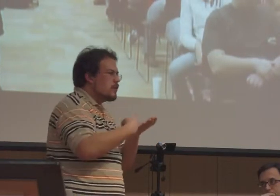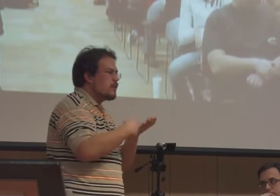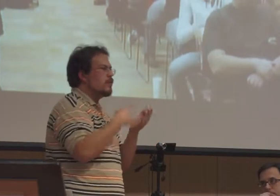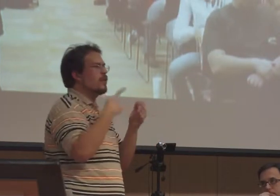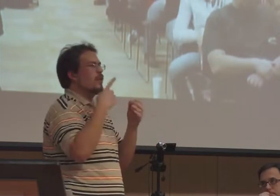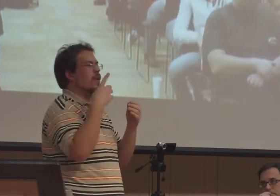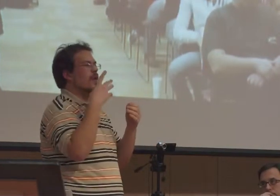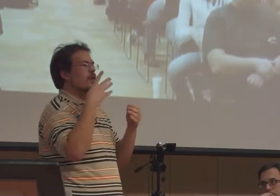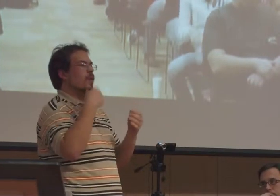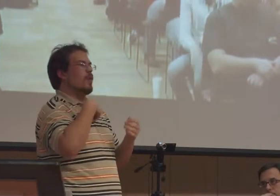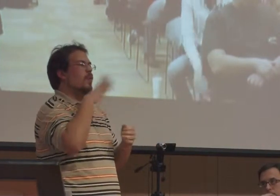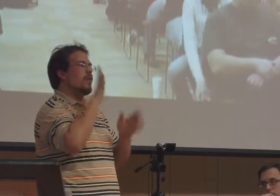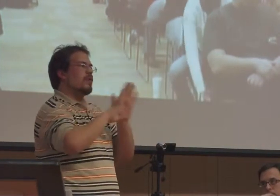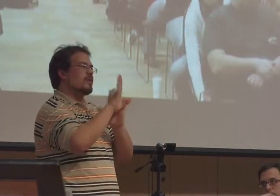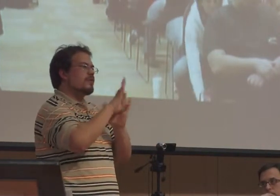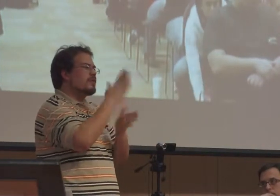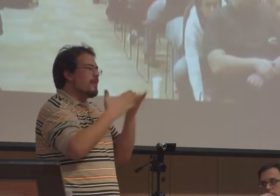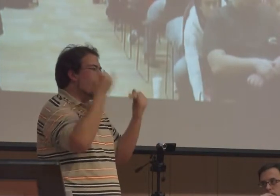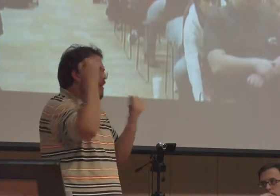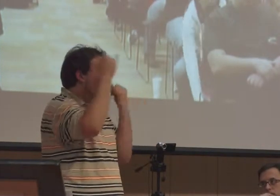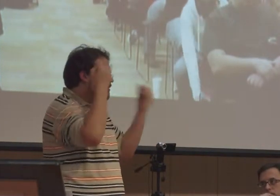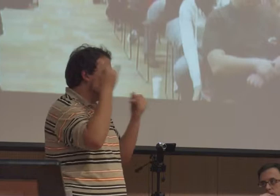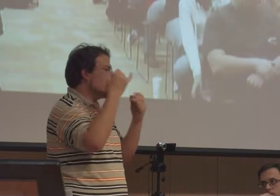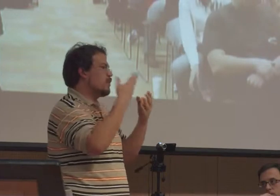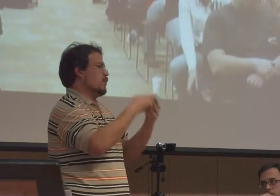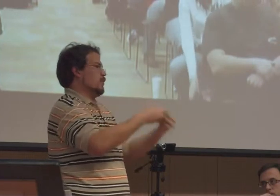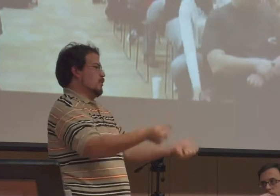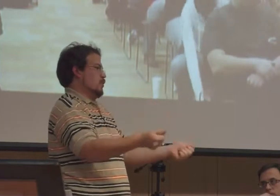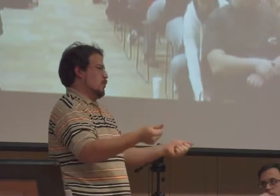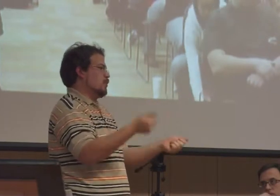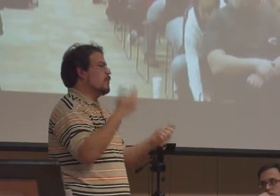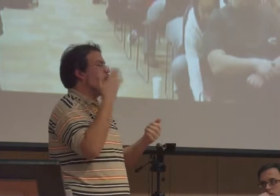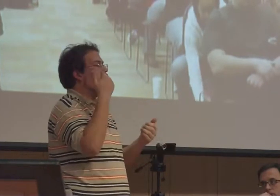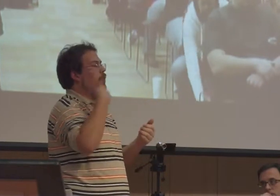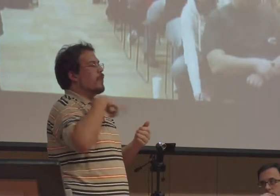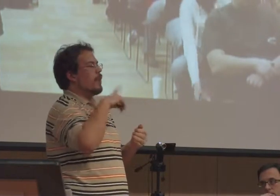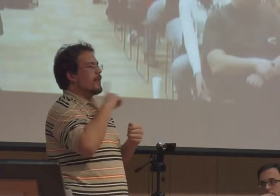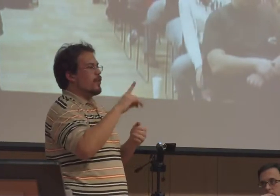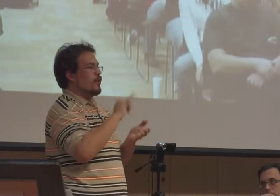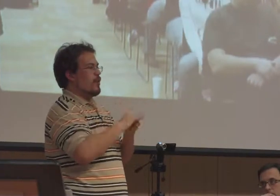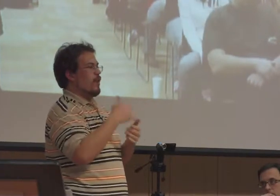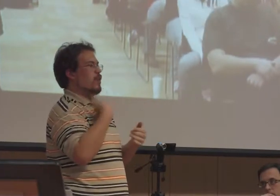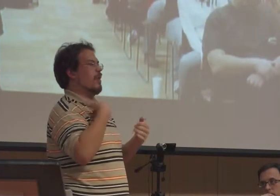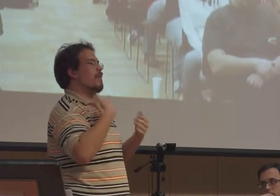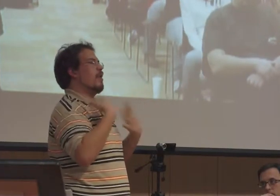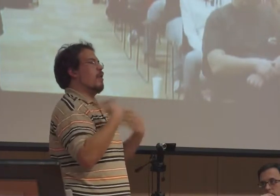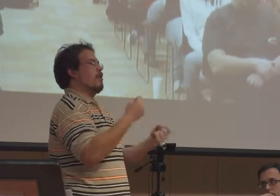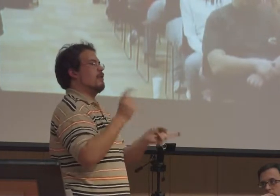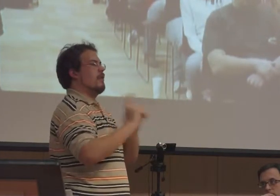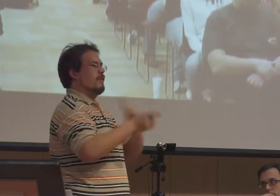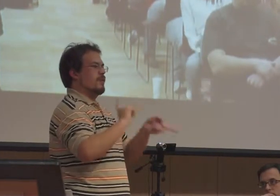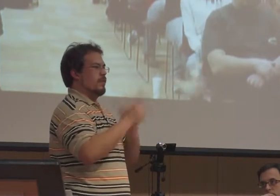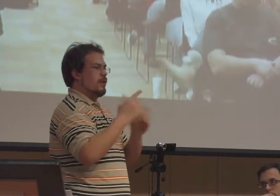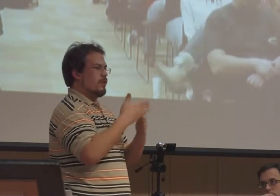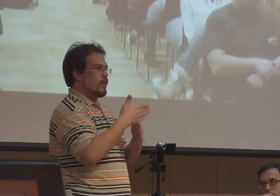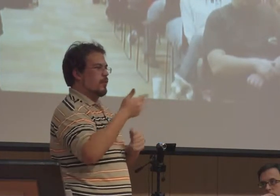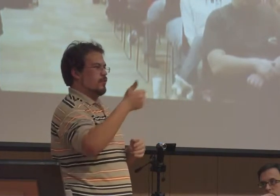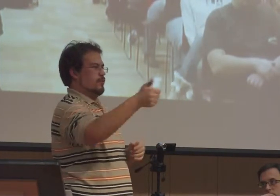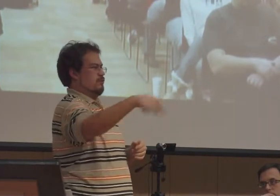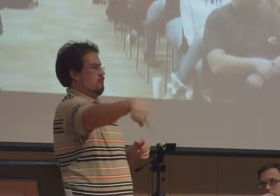able to share their ideas and be able to develop some kinds of solutions for the current English system. We